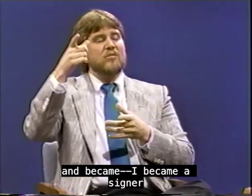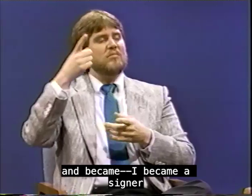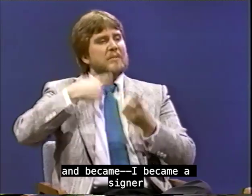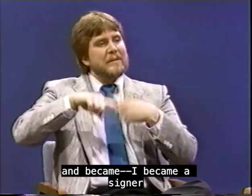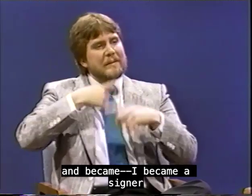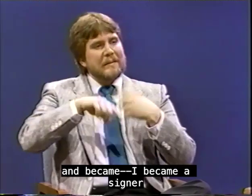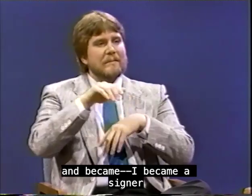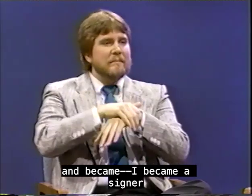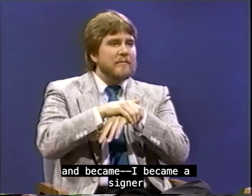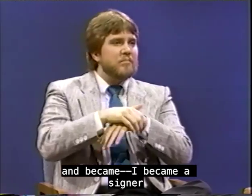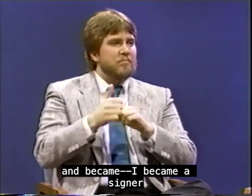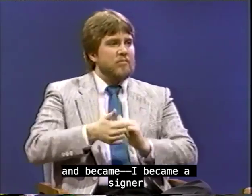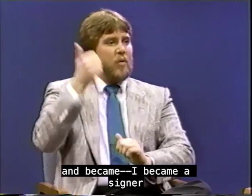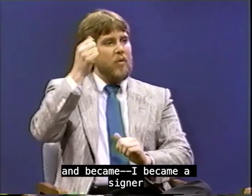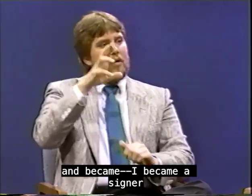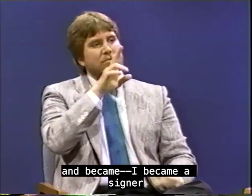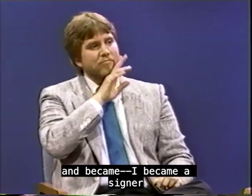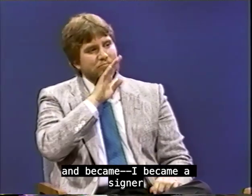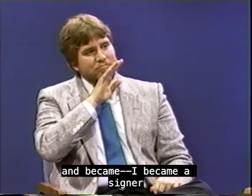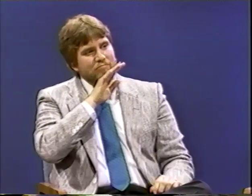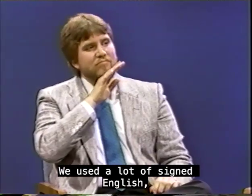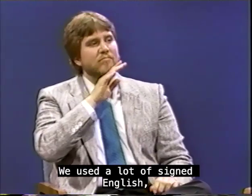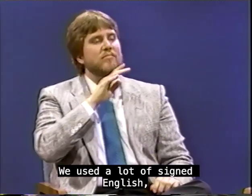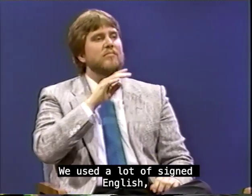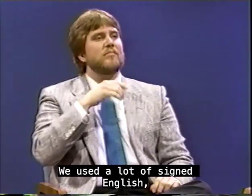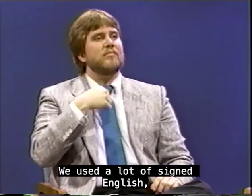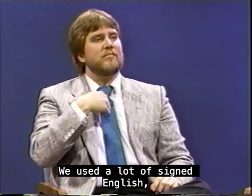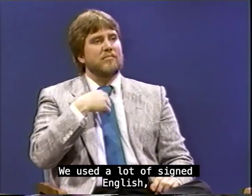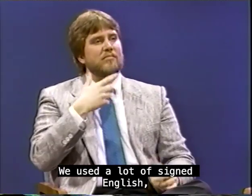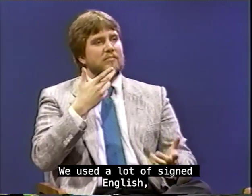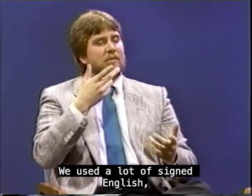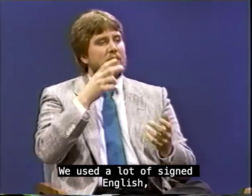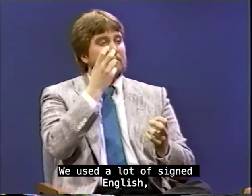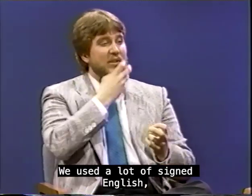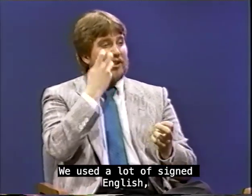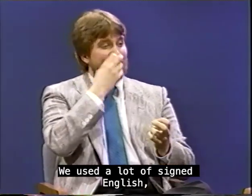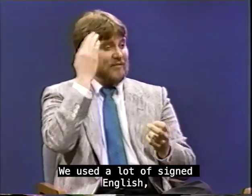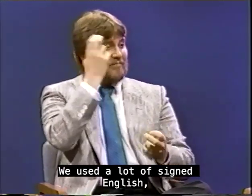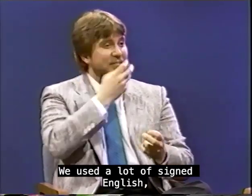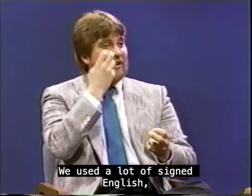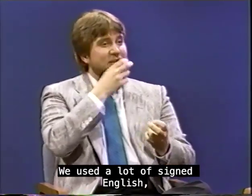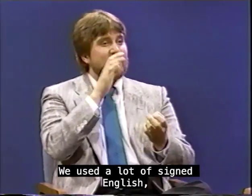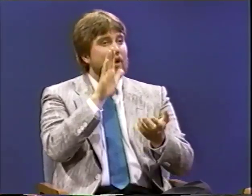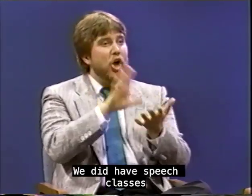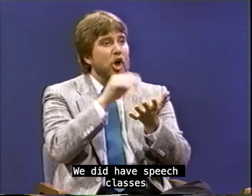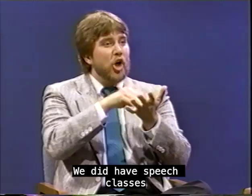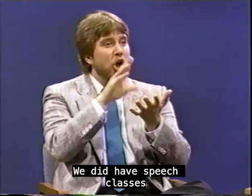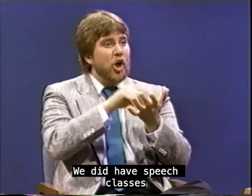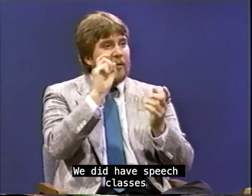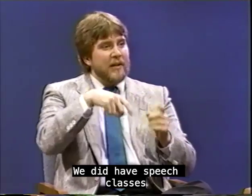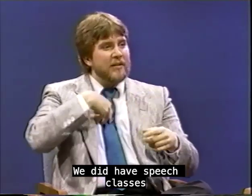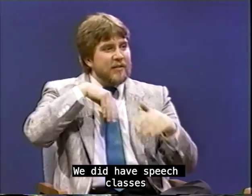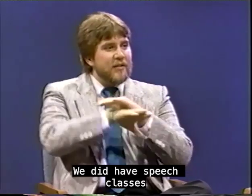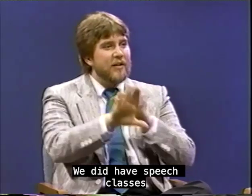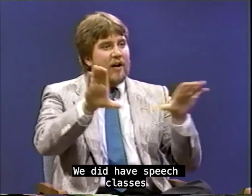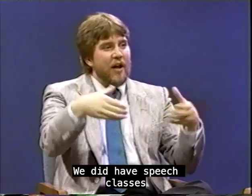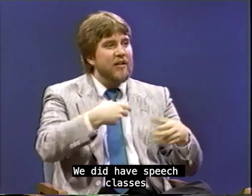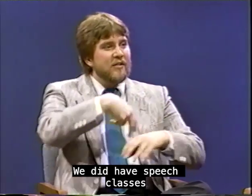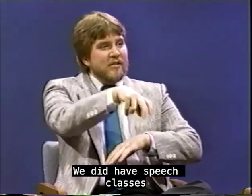I became a signer at that moment. We used a lot of signed English, and I did use my voice. We did have speech classes that I had to